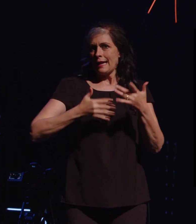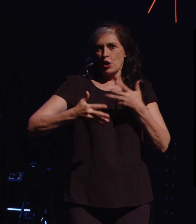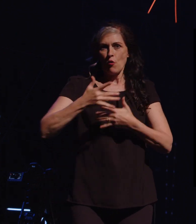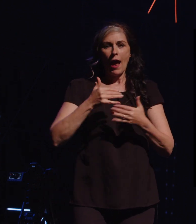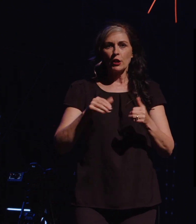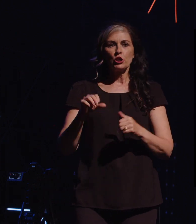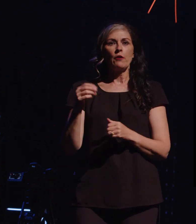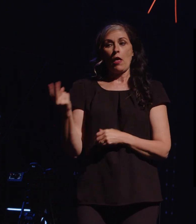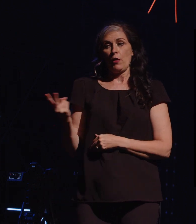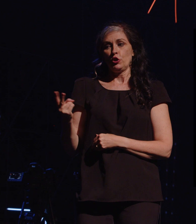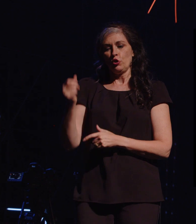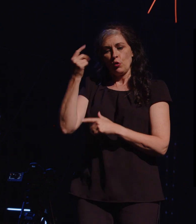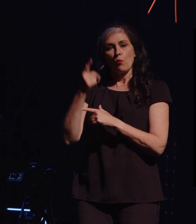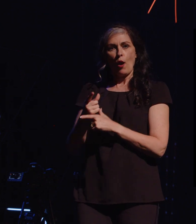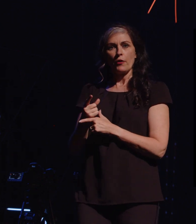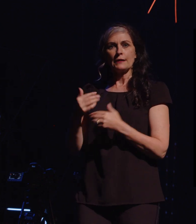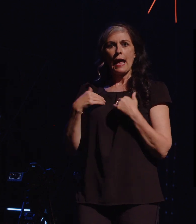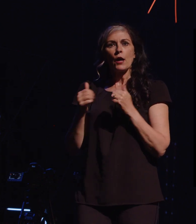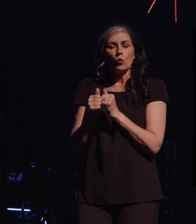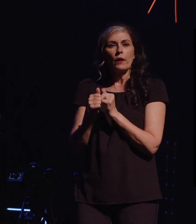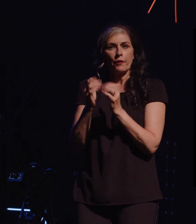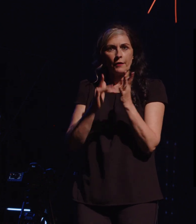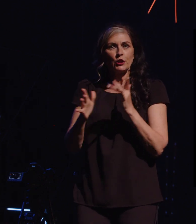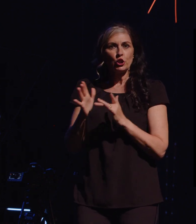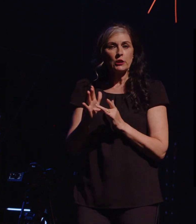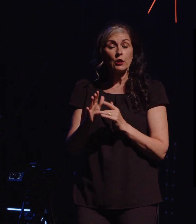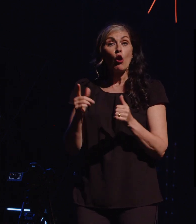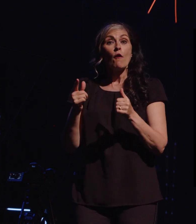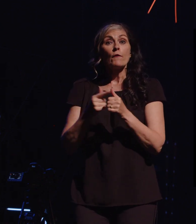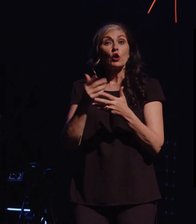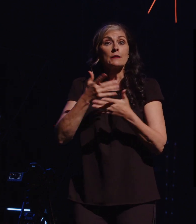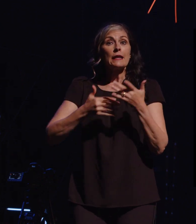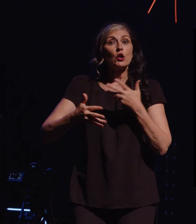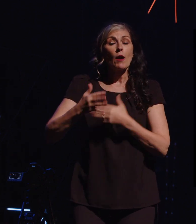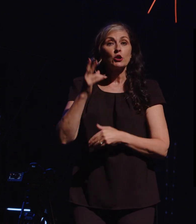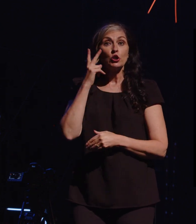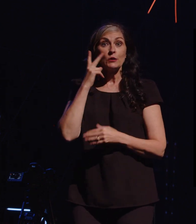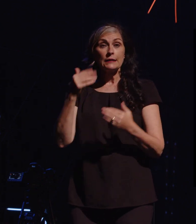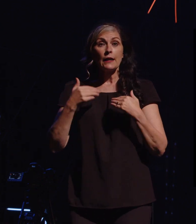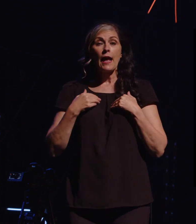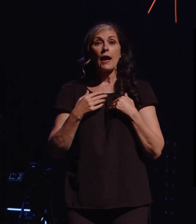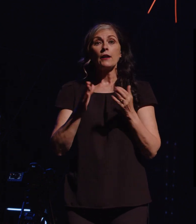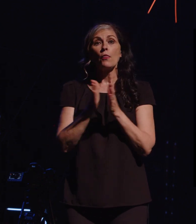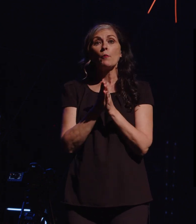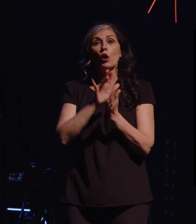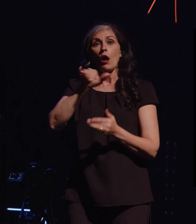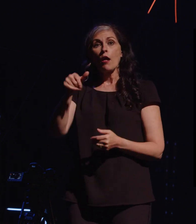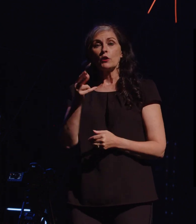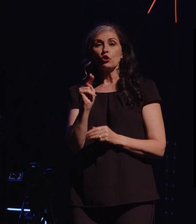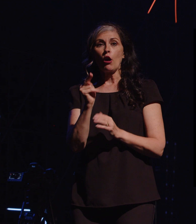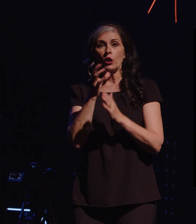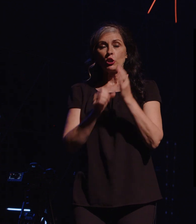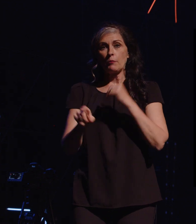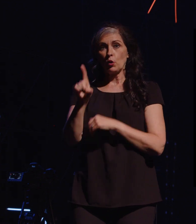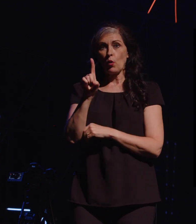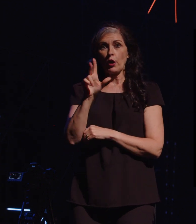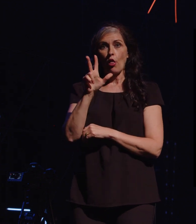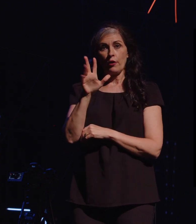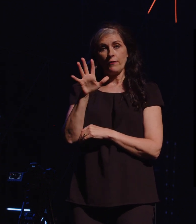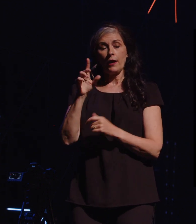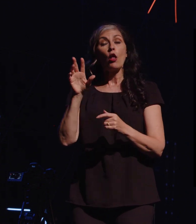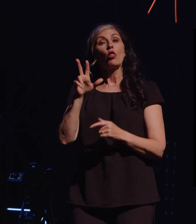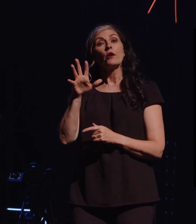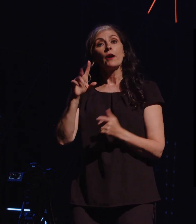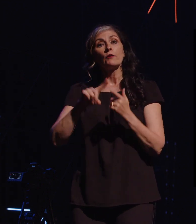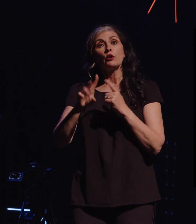that Simon and Andrew even had with Jesus. First interaction that you can actually see they had is in John 1, 35 through 42,